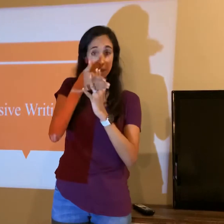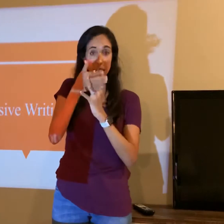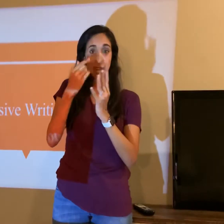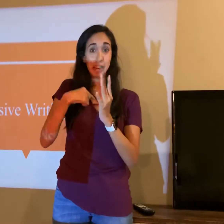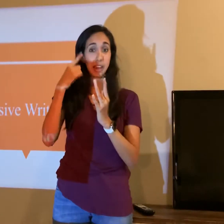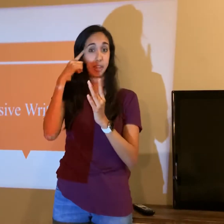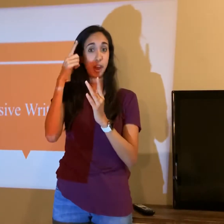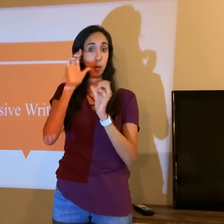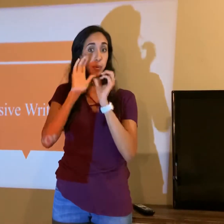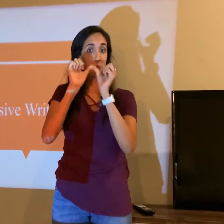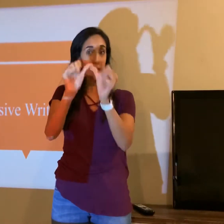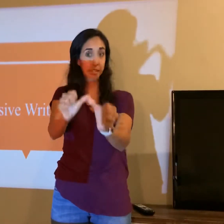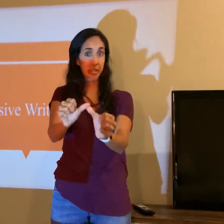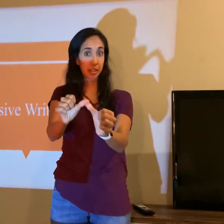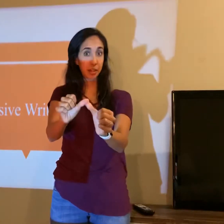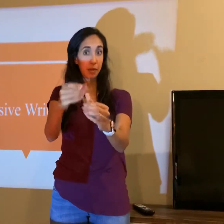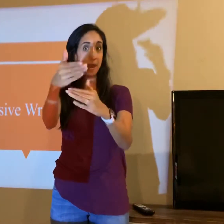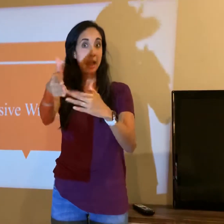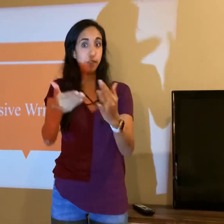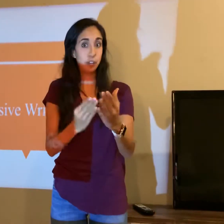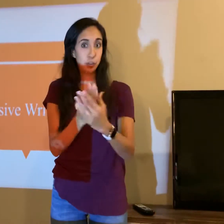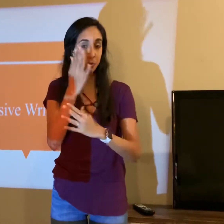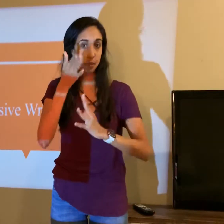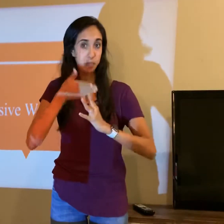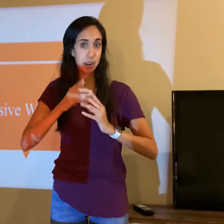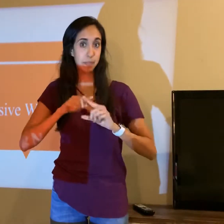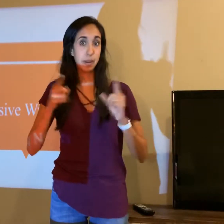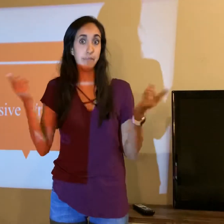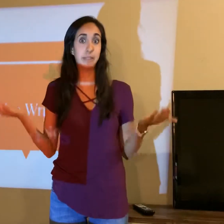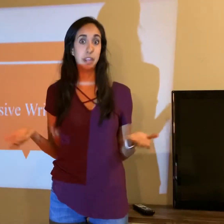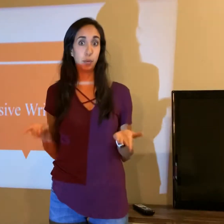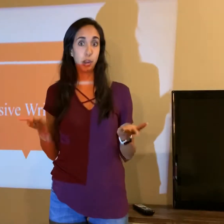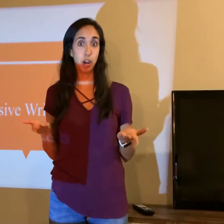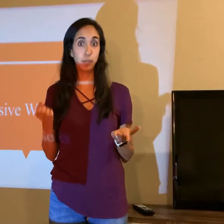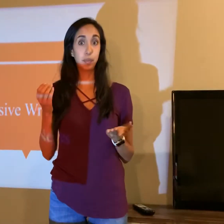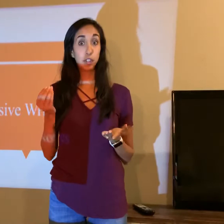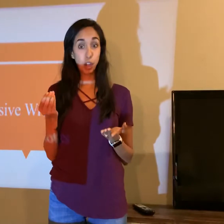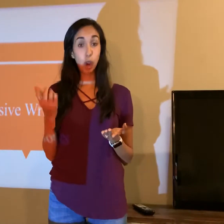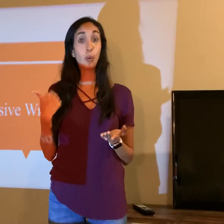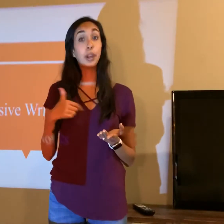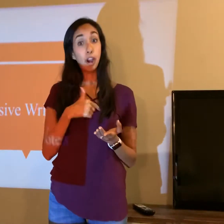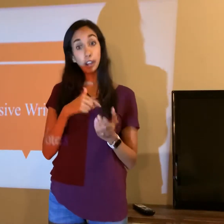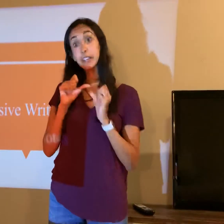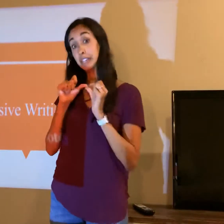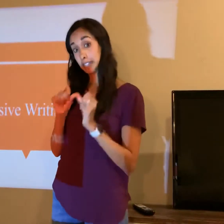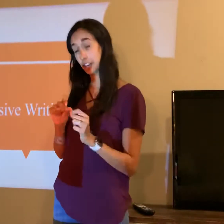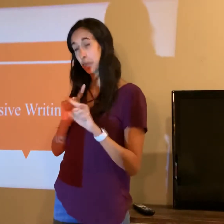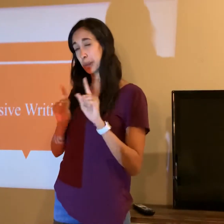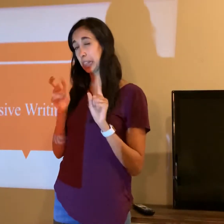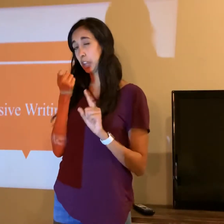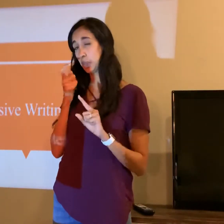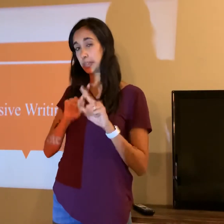break, and I thought we would continue after spring break, but here we are. So we are going to continue, but a little bit